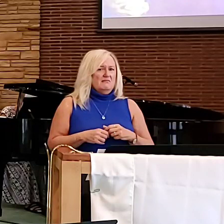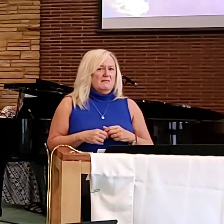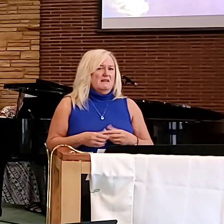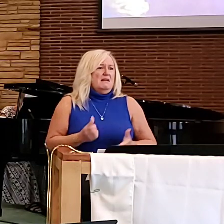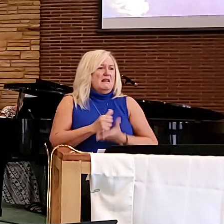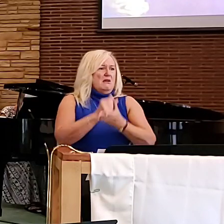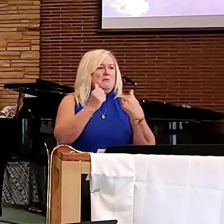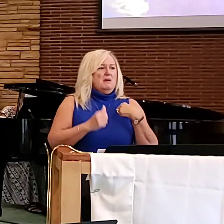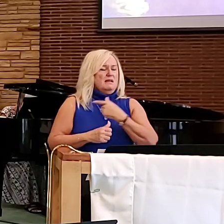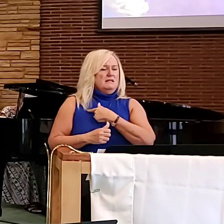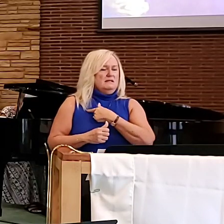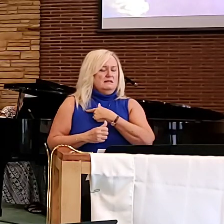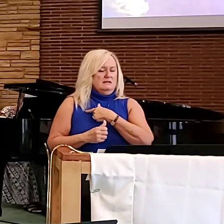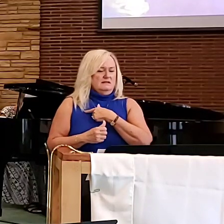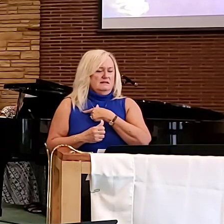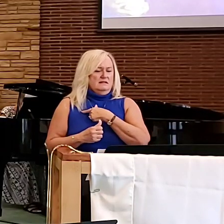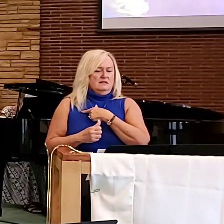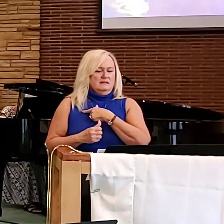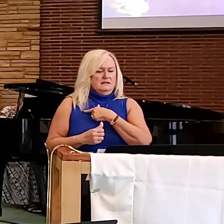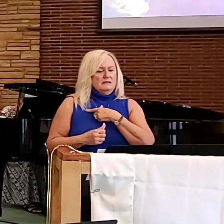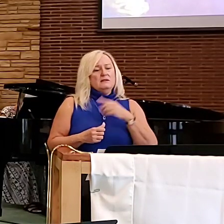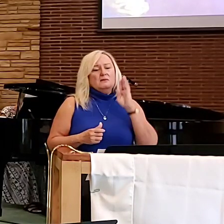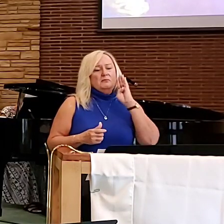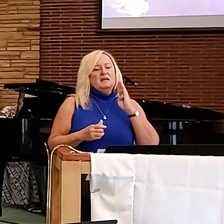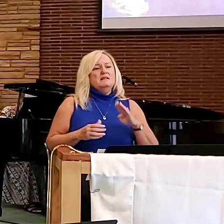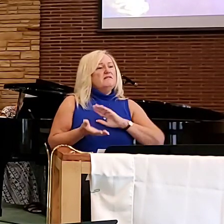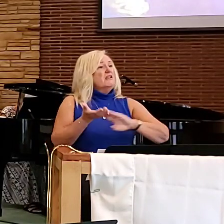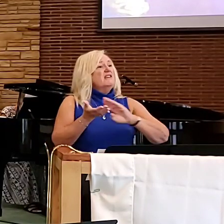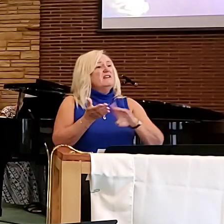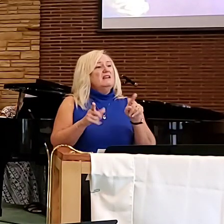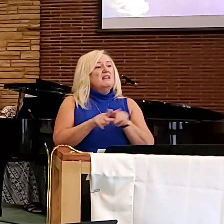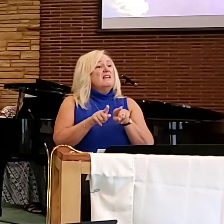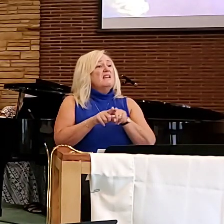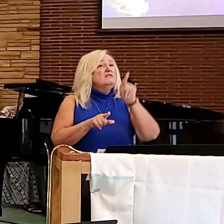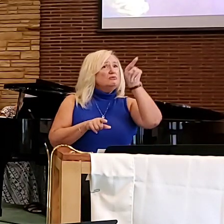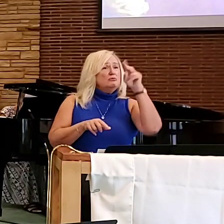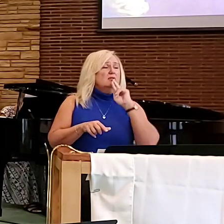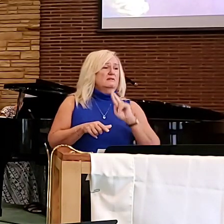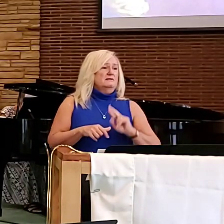and help us to be as forgiving as you are.